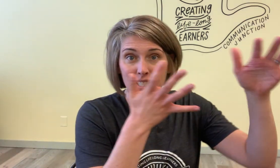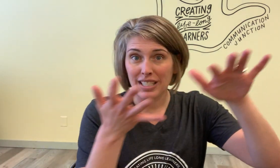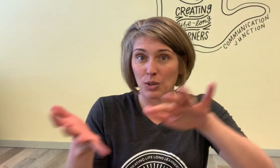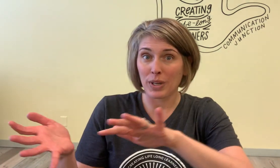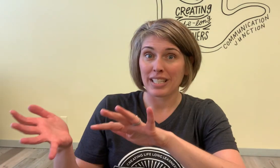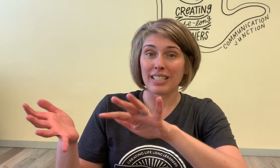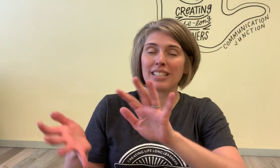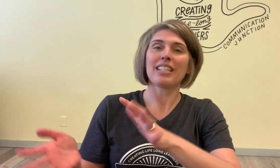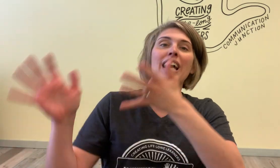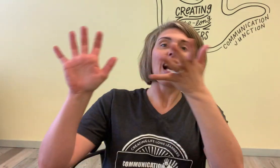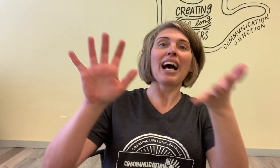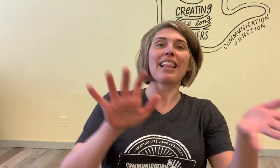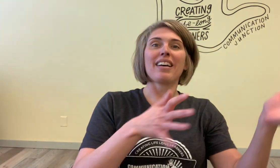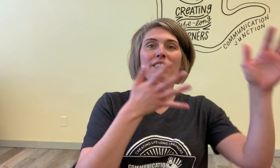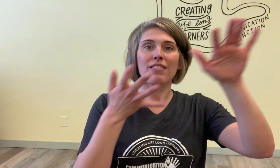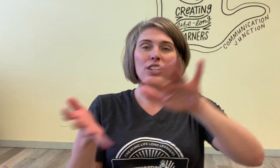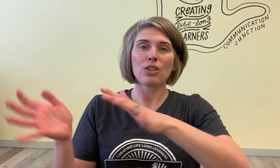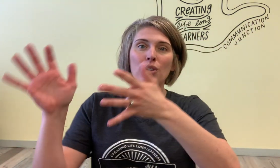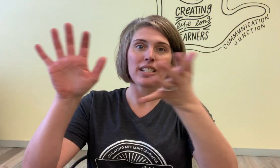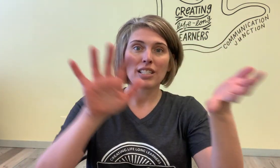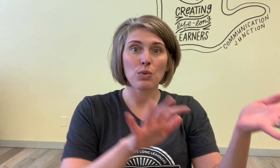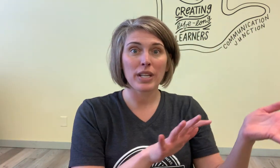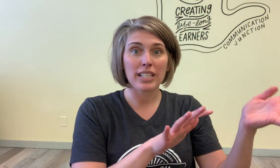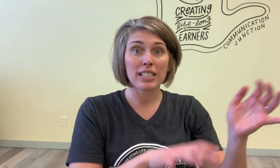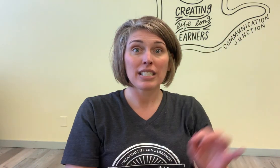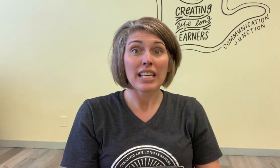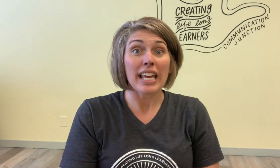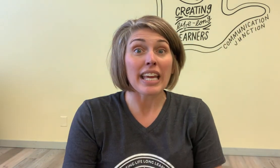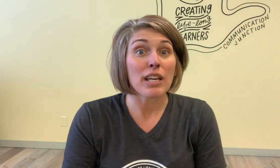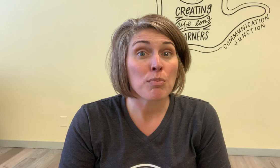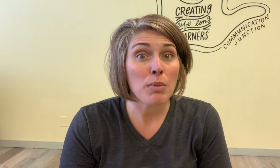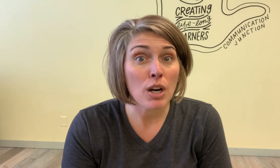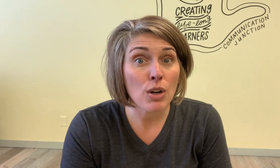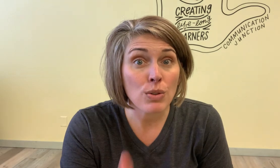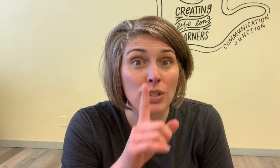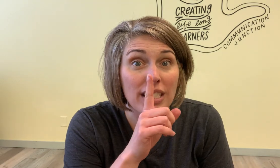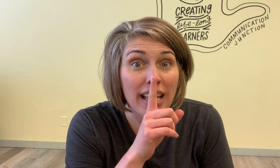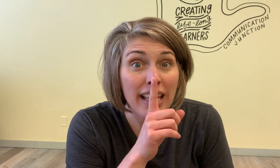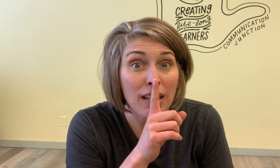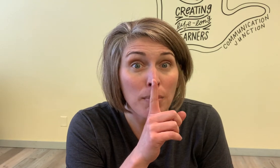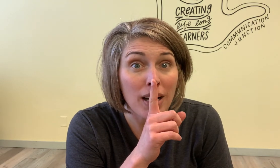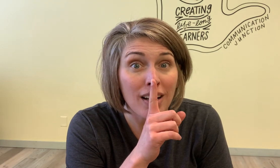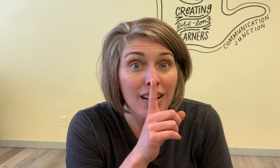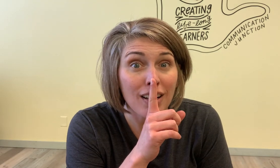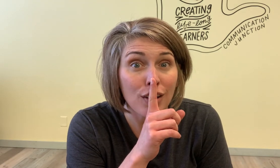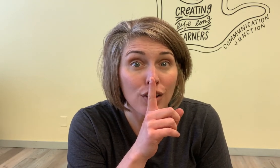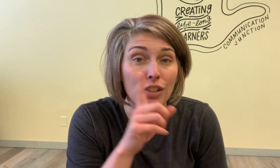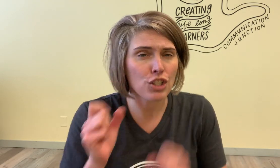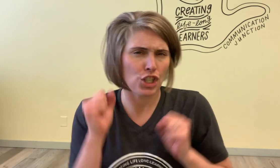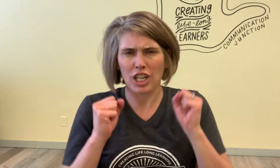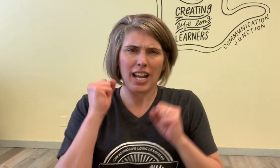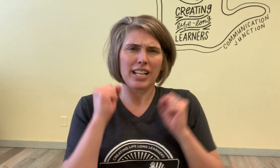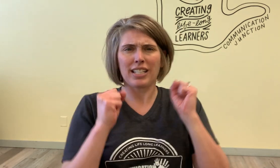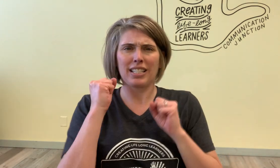noisy wind. I love the noisy wind. It moans and mutters, shakes